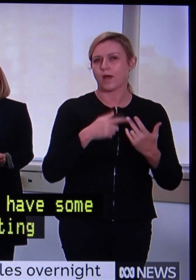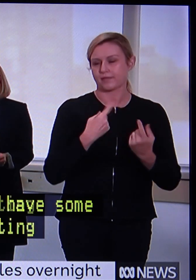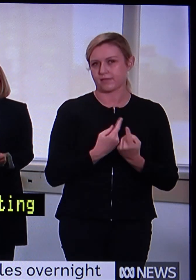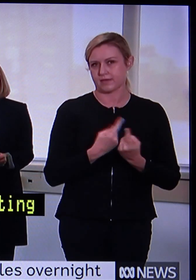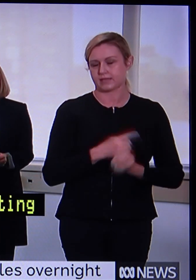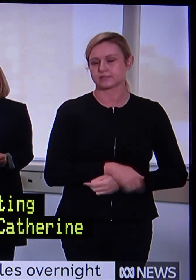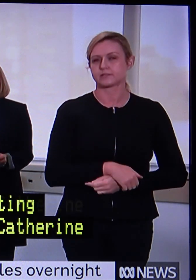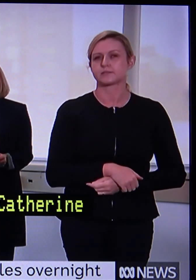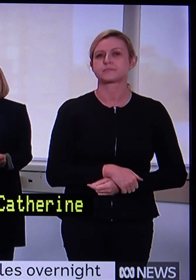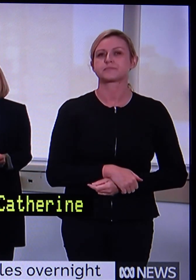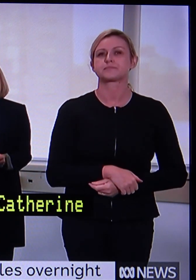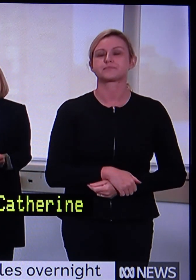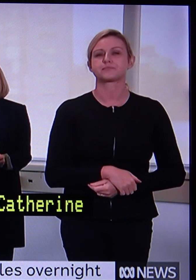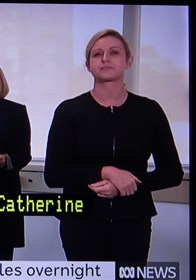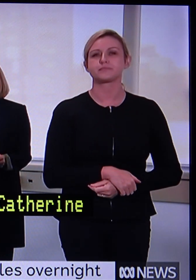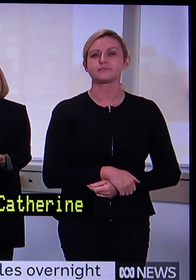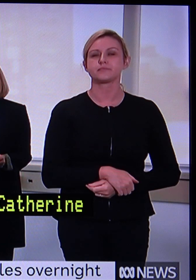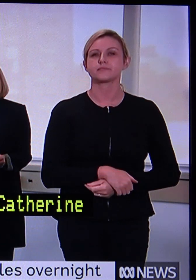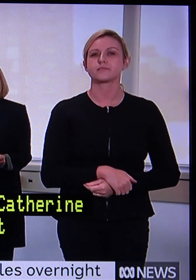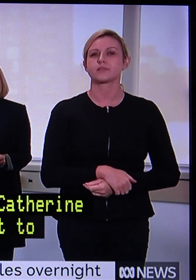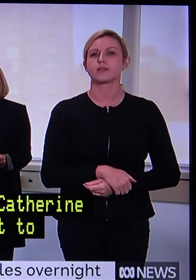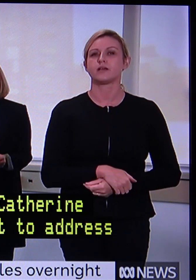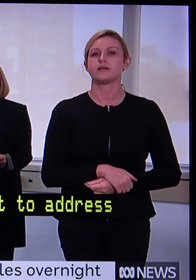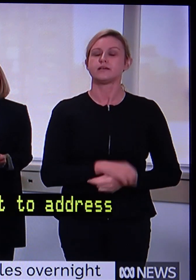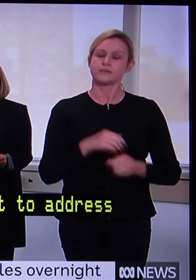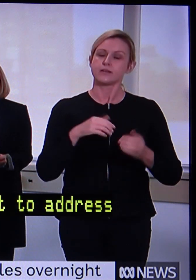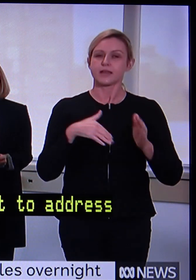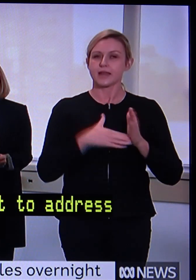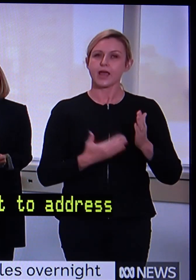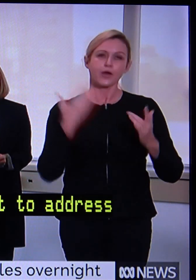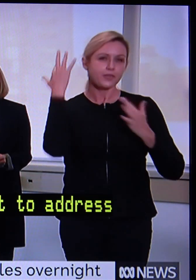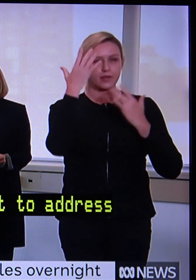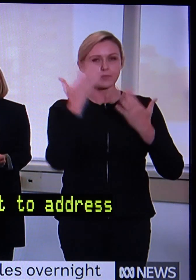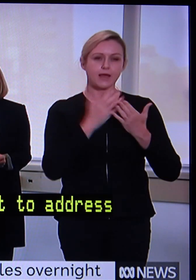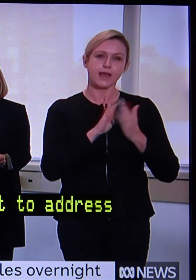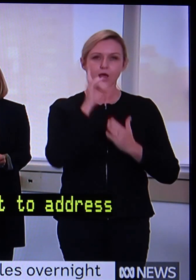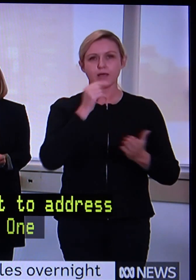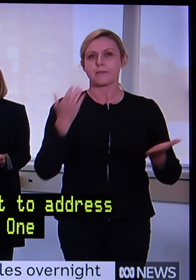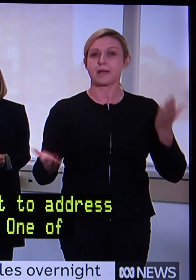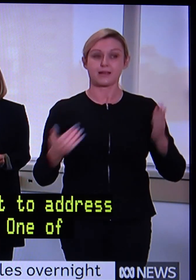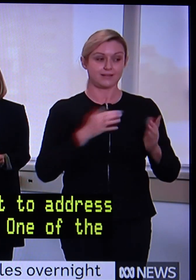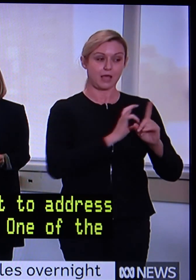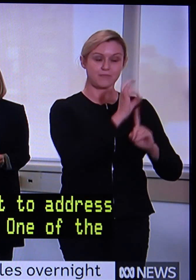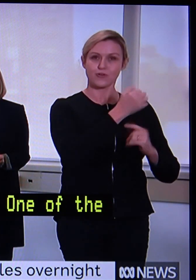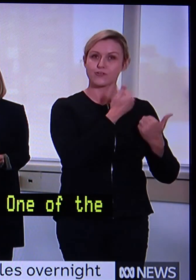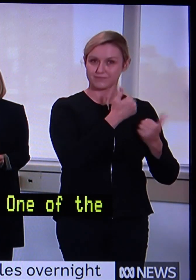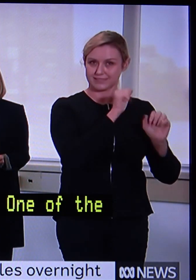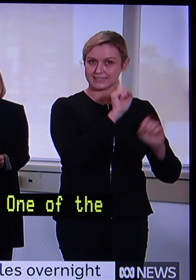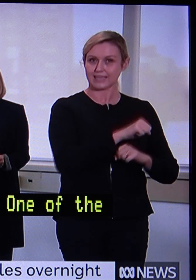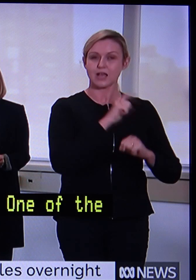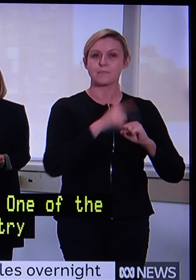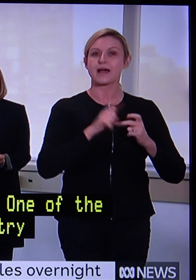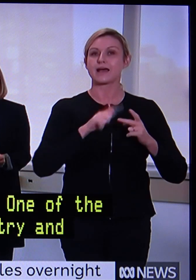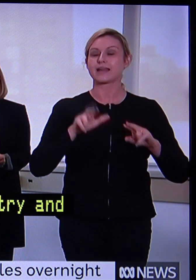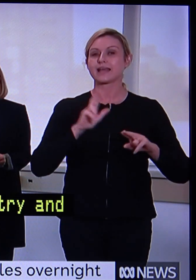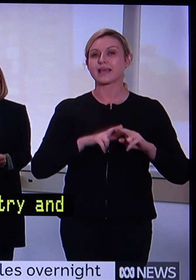Obviously one of the issues for us is to try now and to strike the right balance. While we're doing so much better, we also know that if we take our foot off